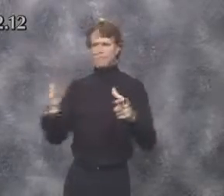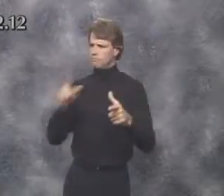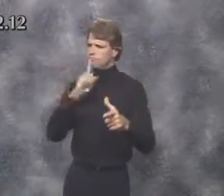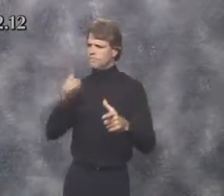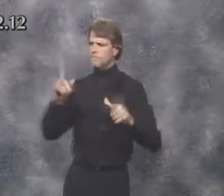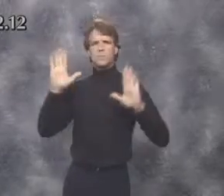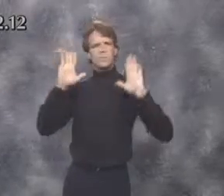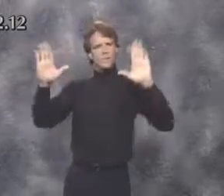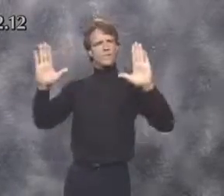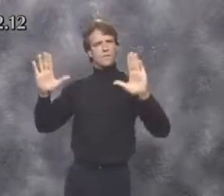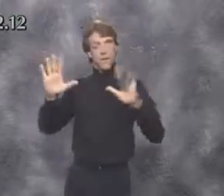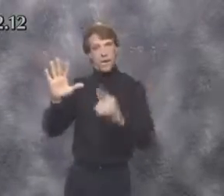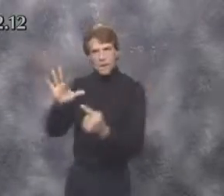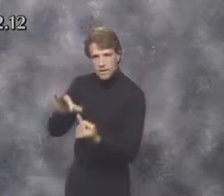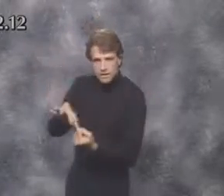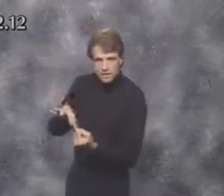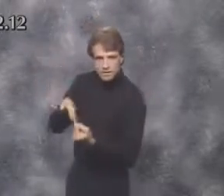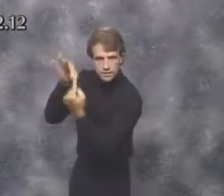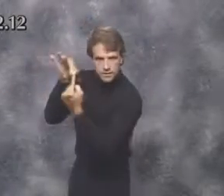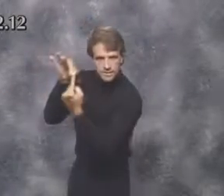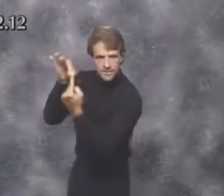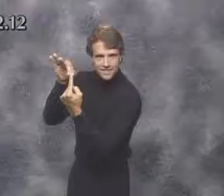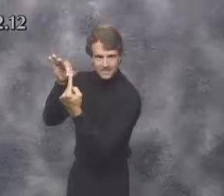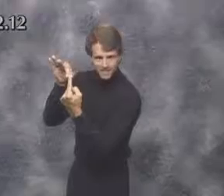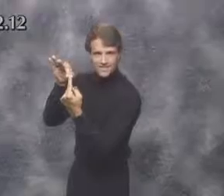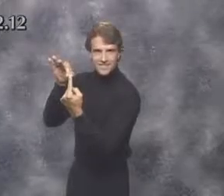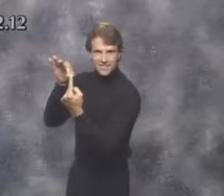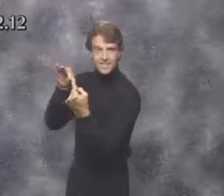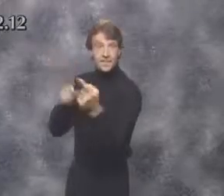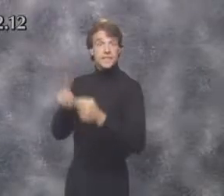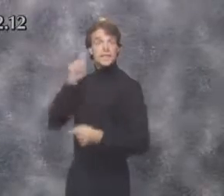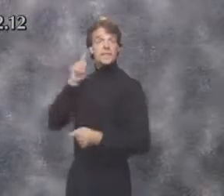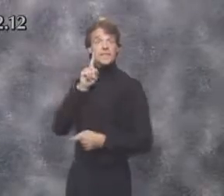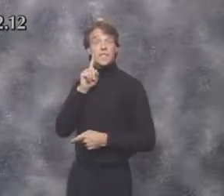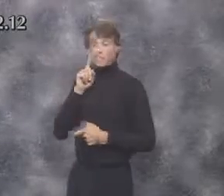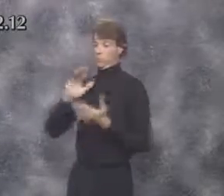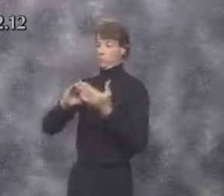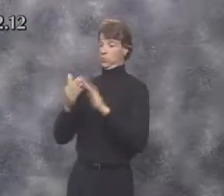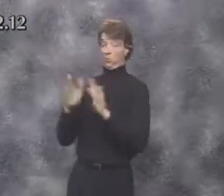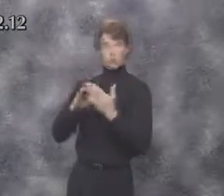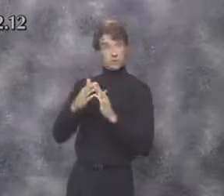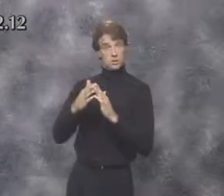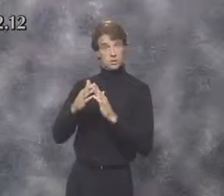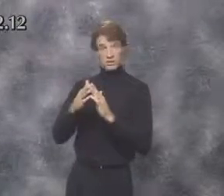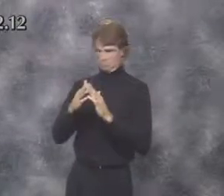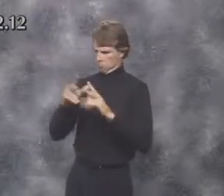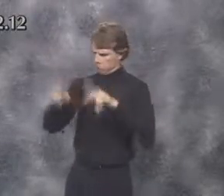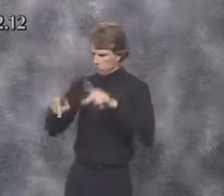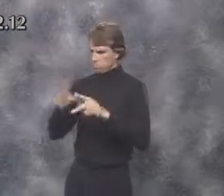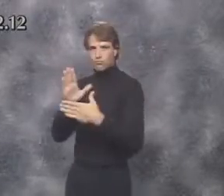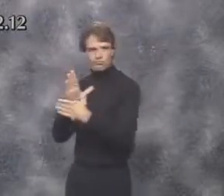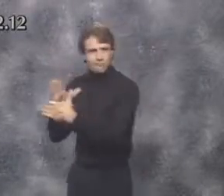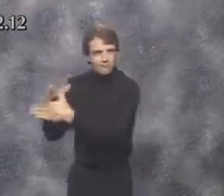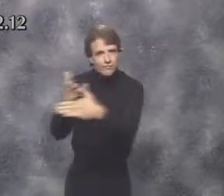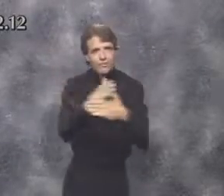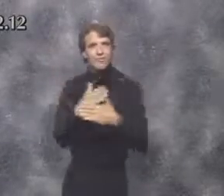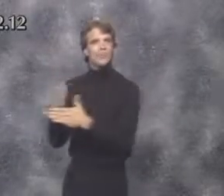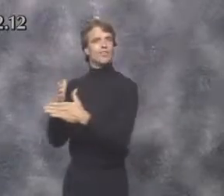Deaf people have a really wonderful, unique language, and they have a wonderful community of